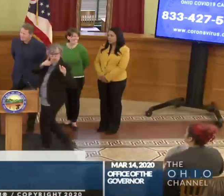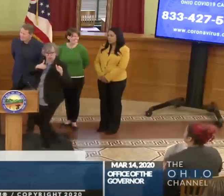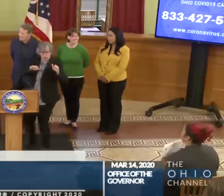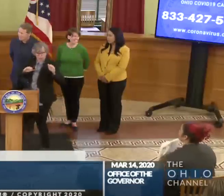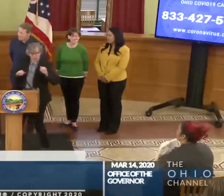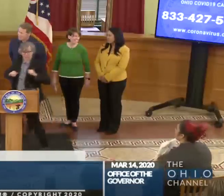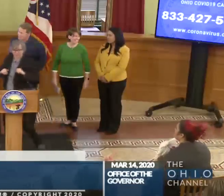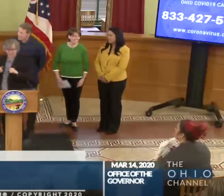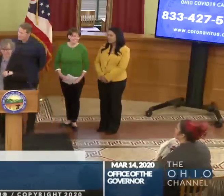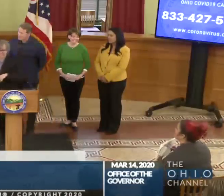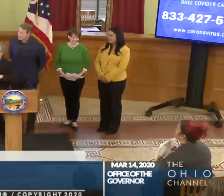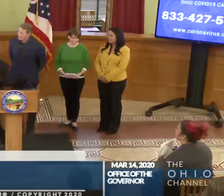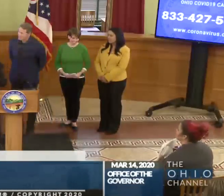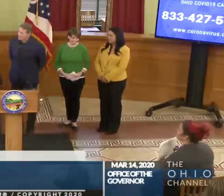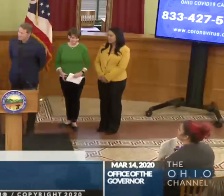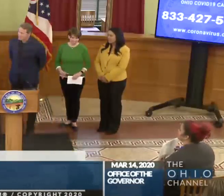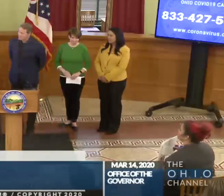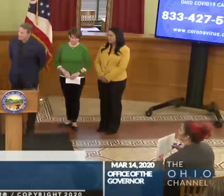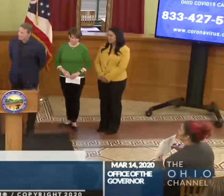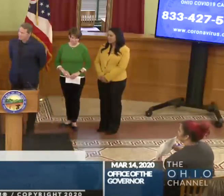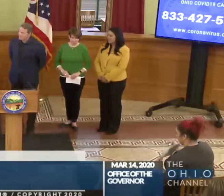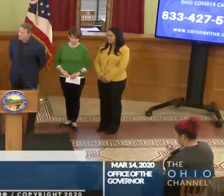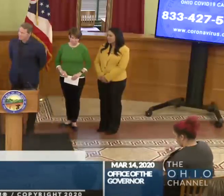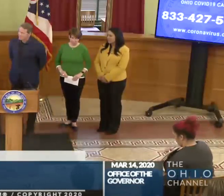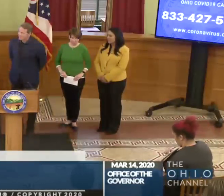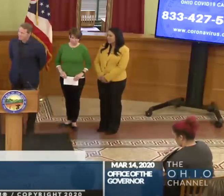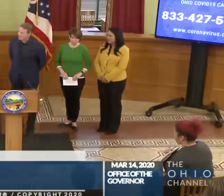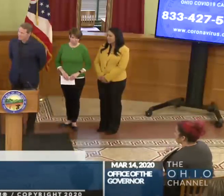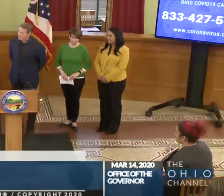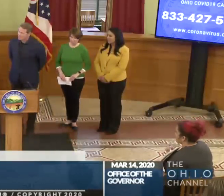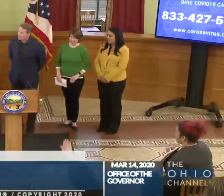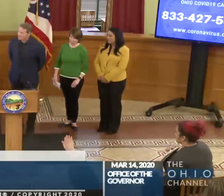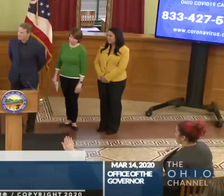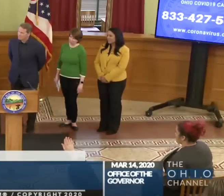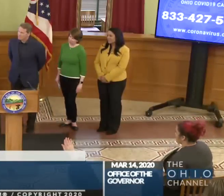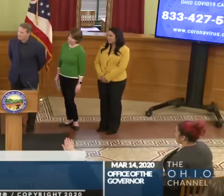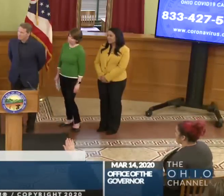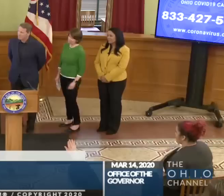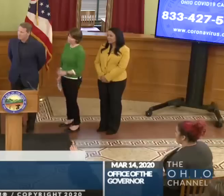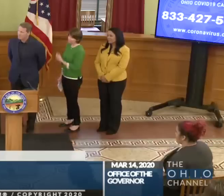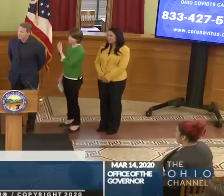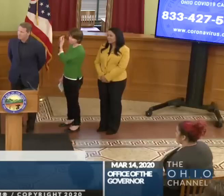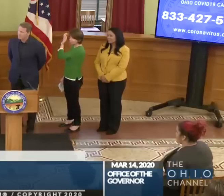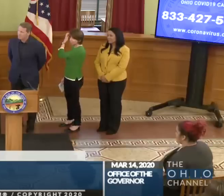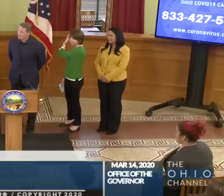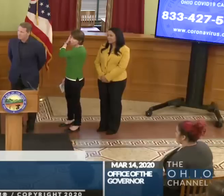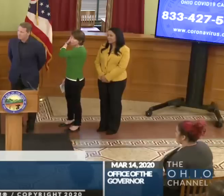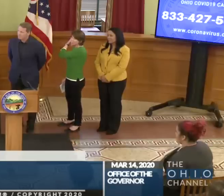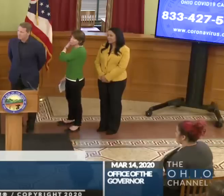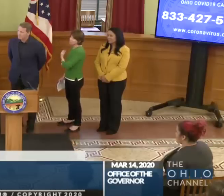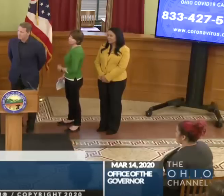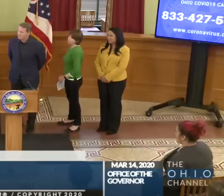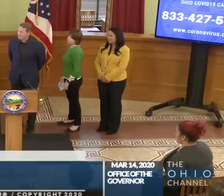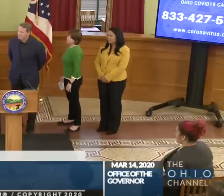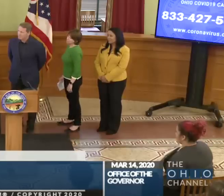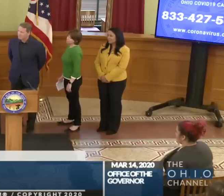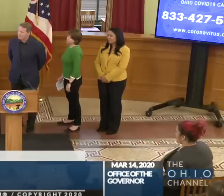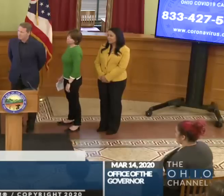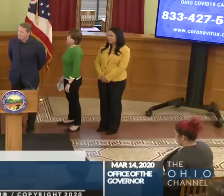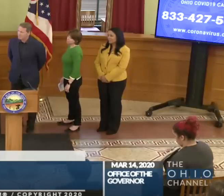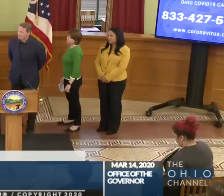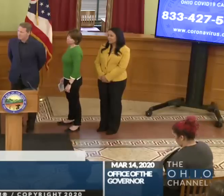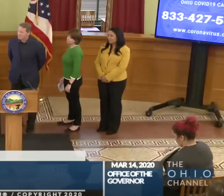so important because we're on the upswing, and a week or two makes all the difference. We're